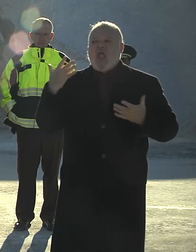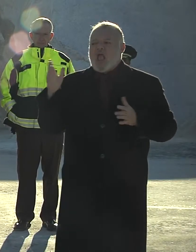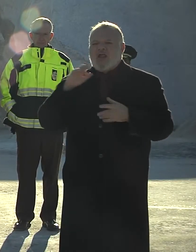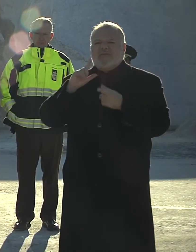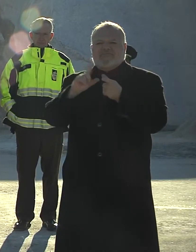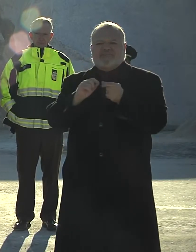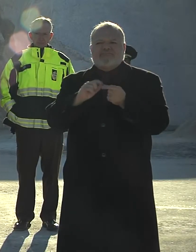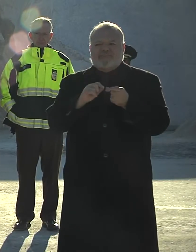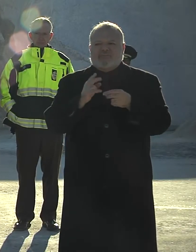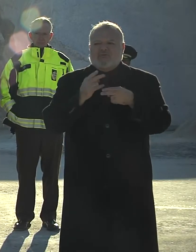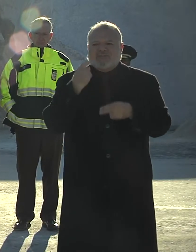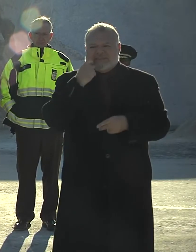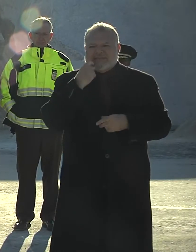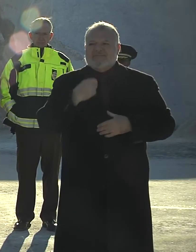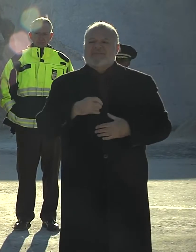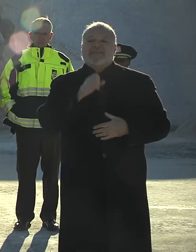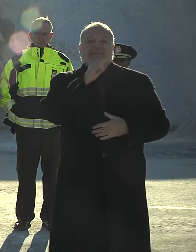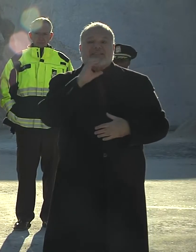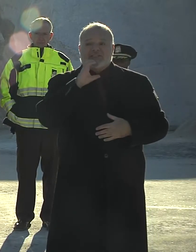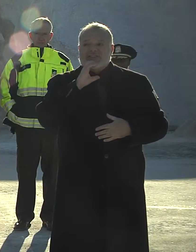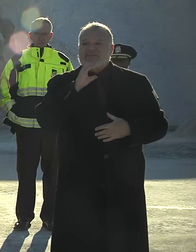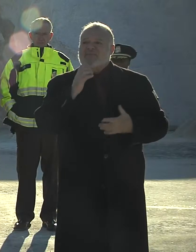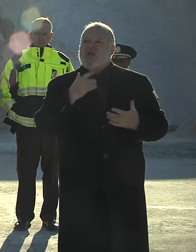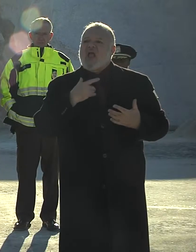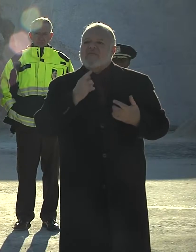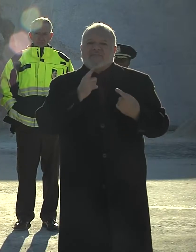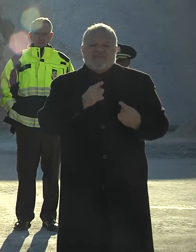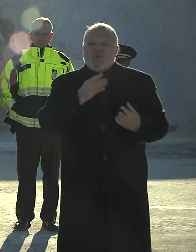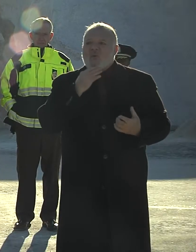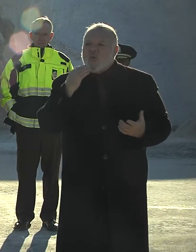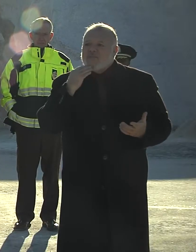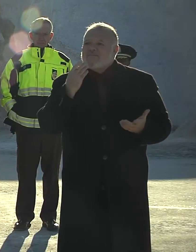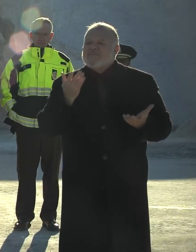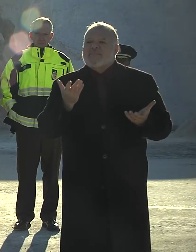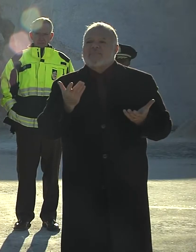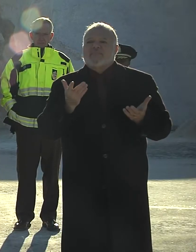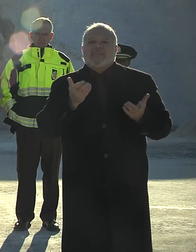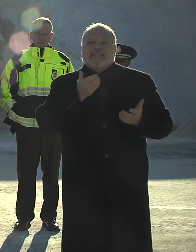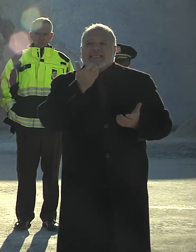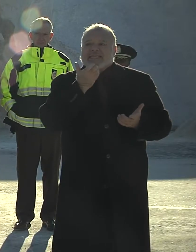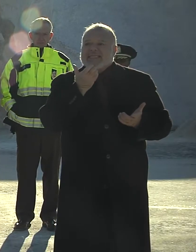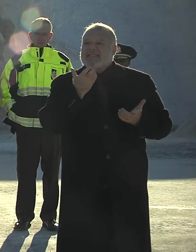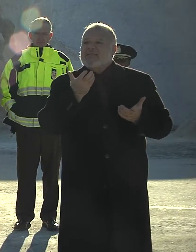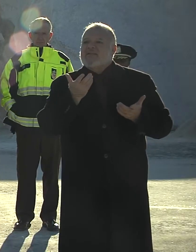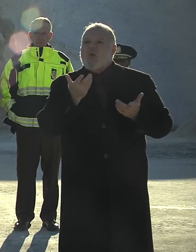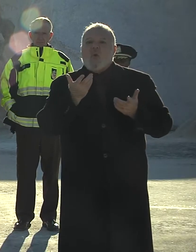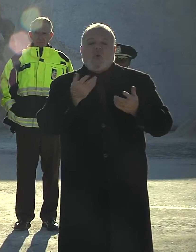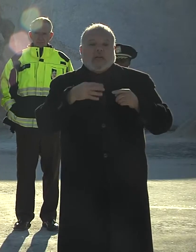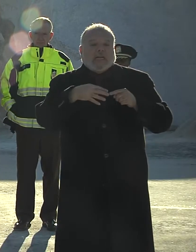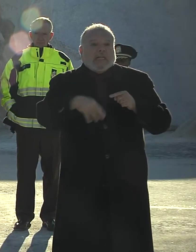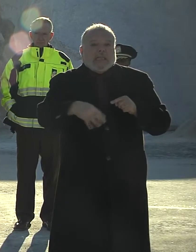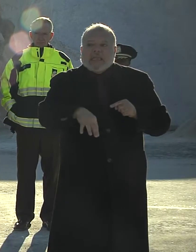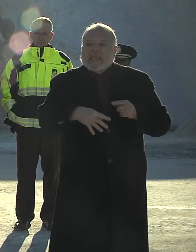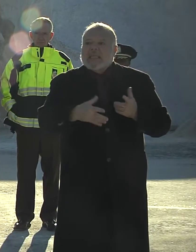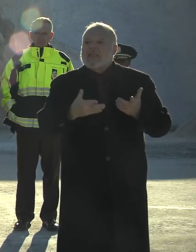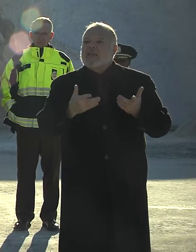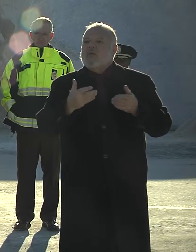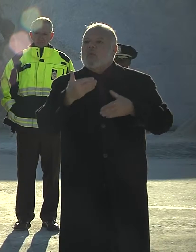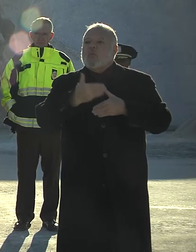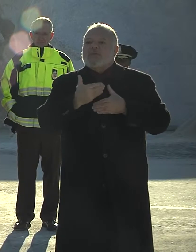has any problem with their home, emergency repair, heat, leaks, drafty